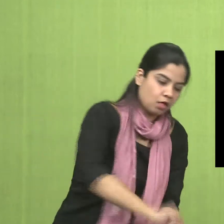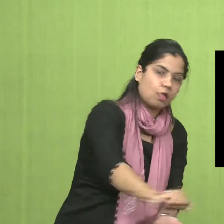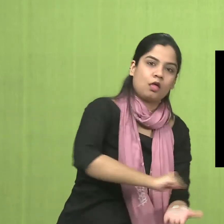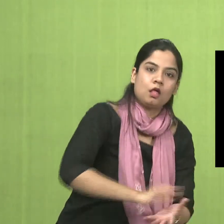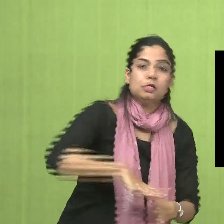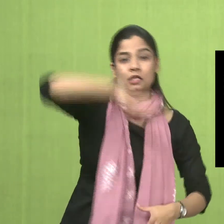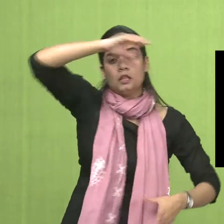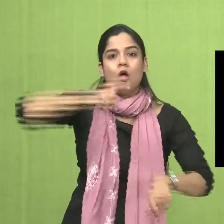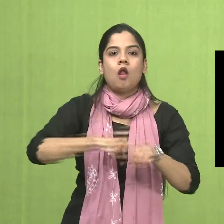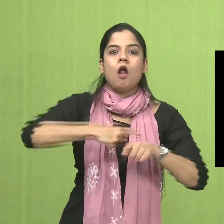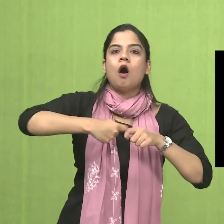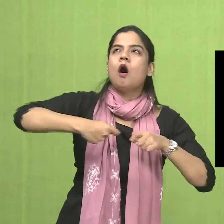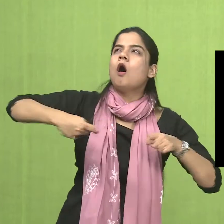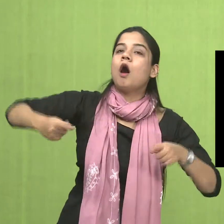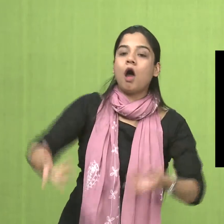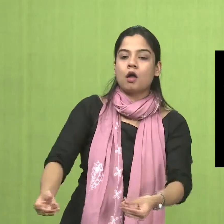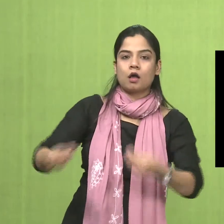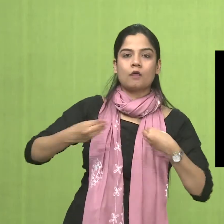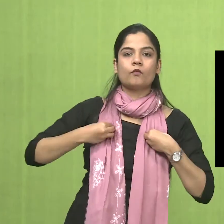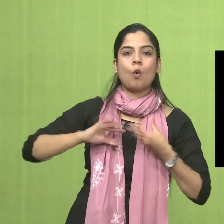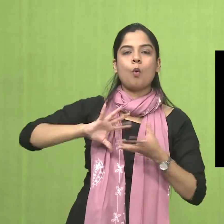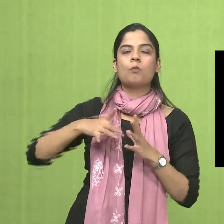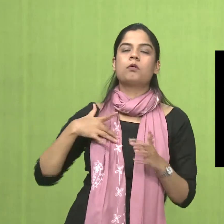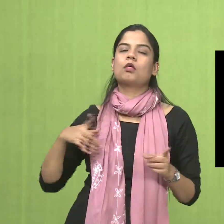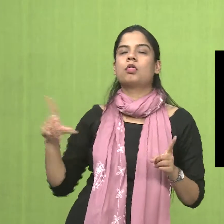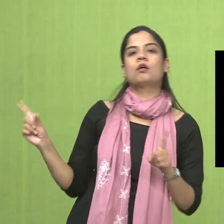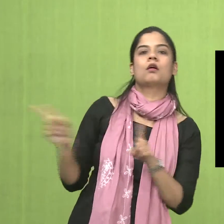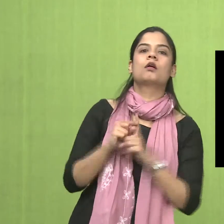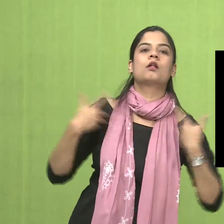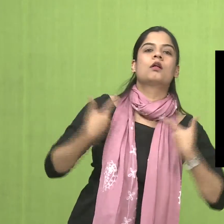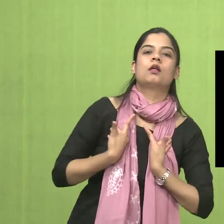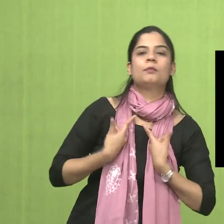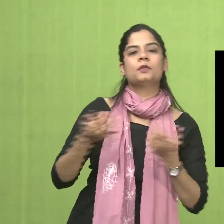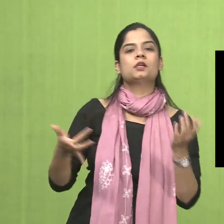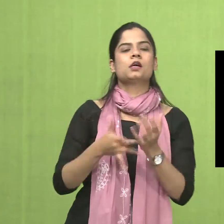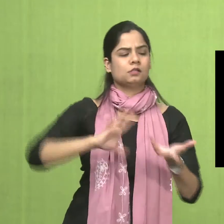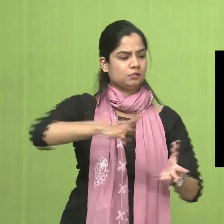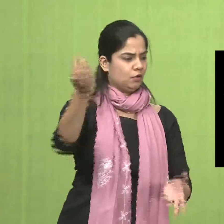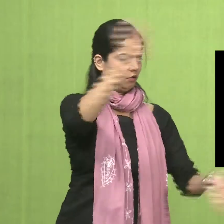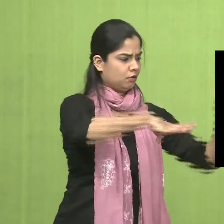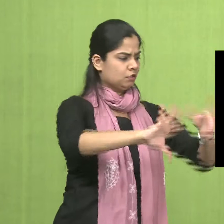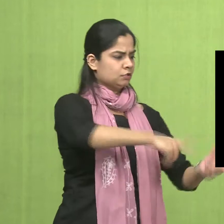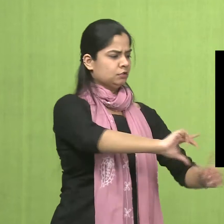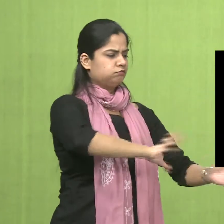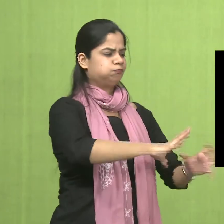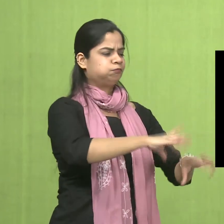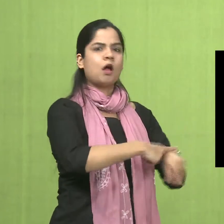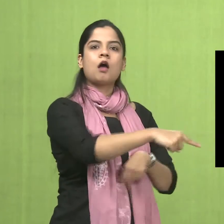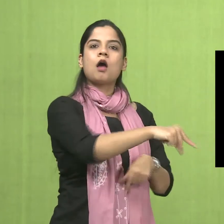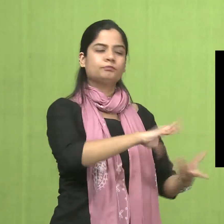them. Washing of clothes, not washing them from your hand, use washing machine. Technology can save a